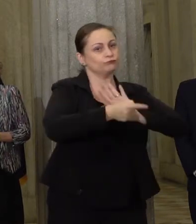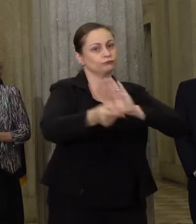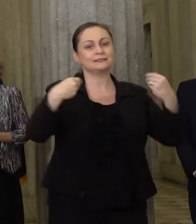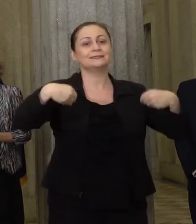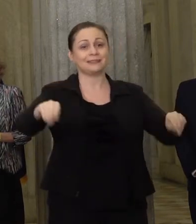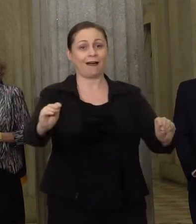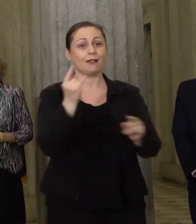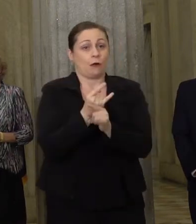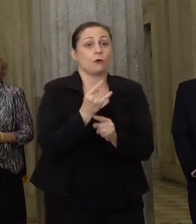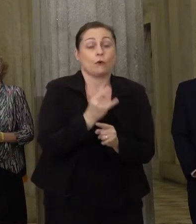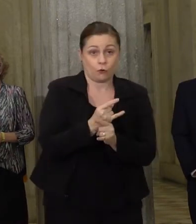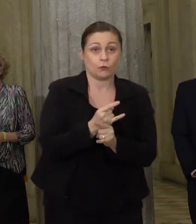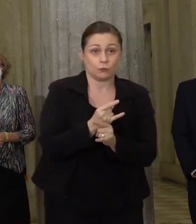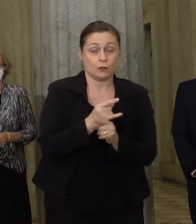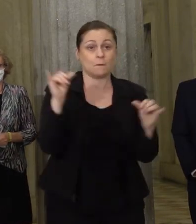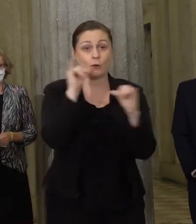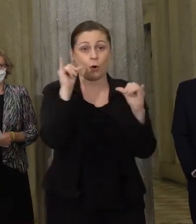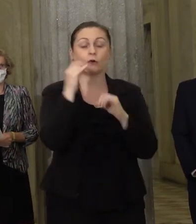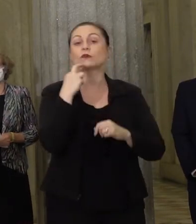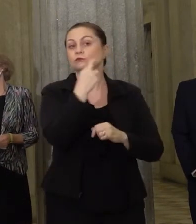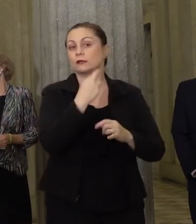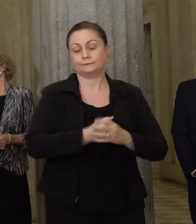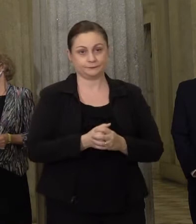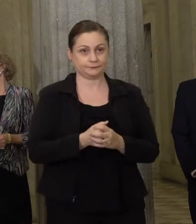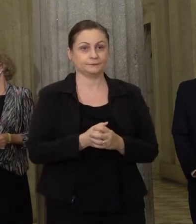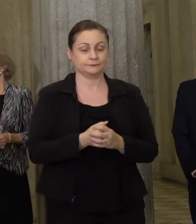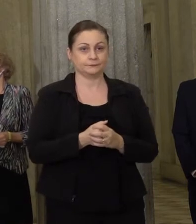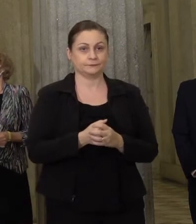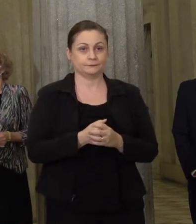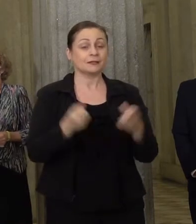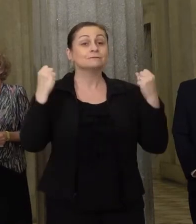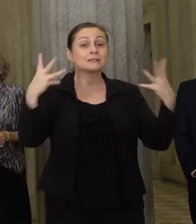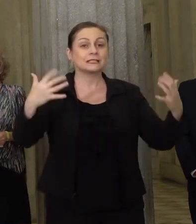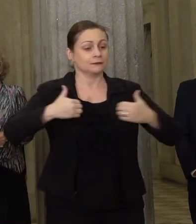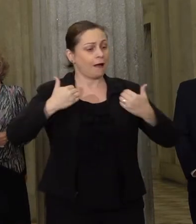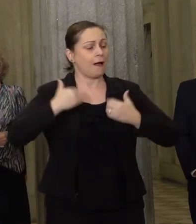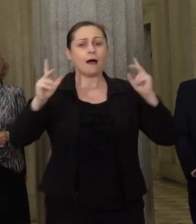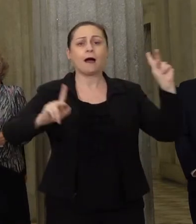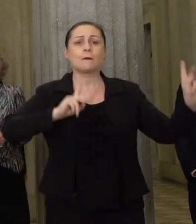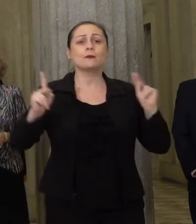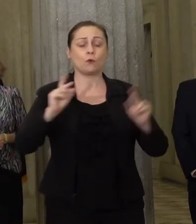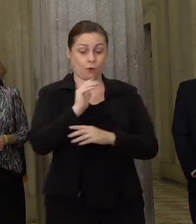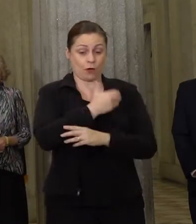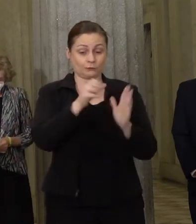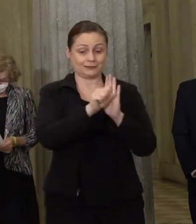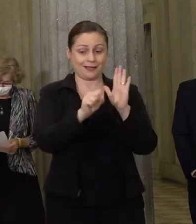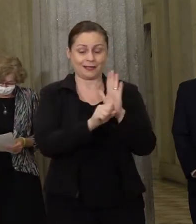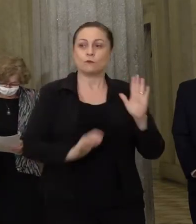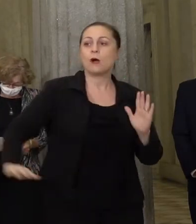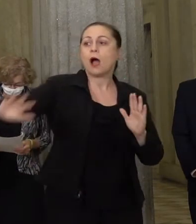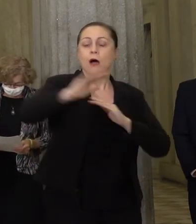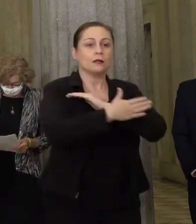alcohol beverages in bars and restaurants. Many of the young people in our state, as well as around the country, seem not